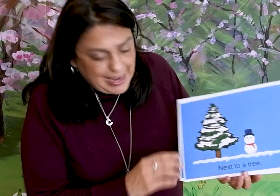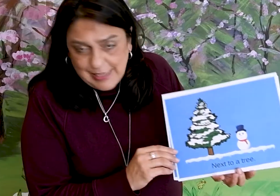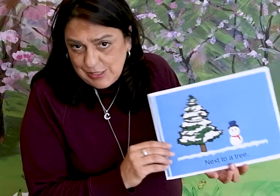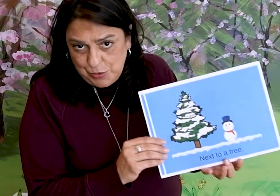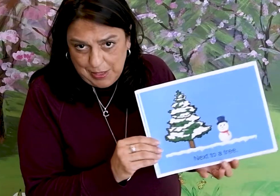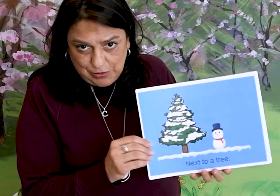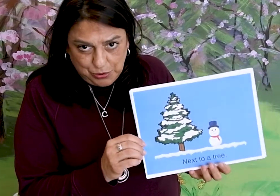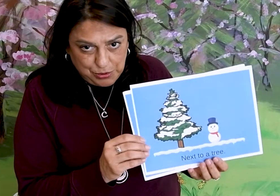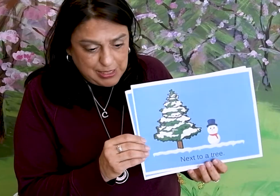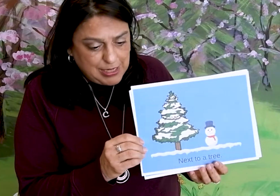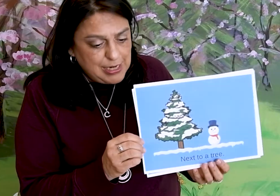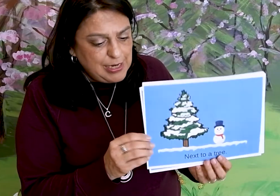next to a tree,